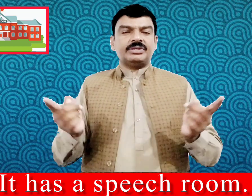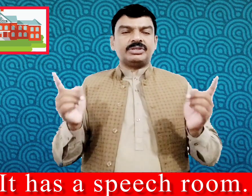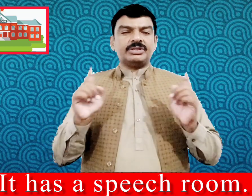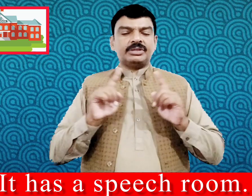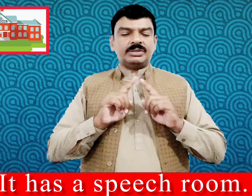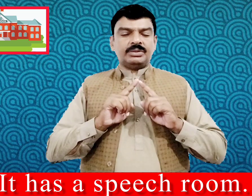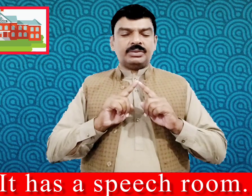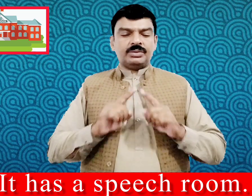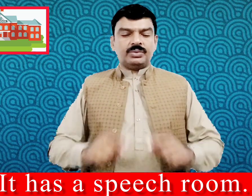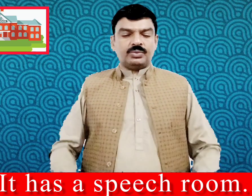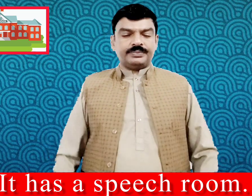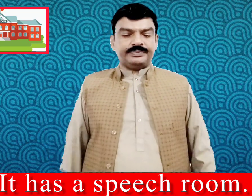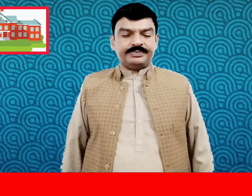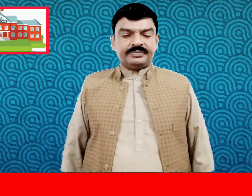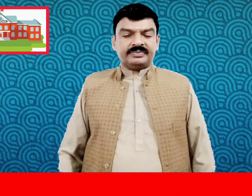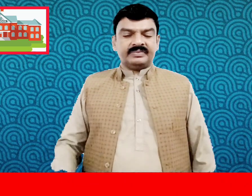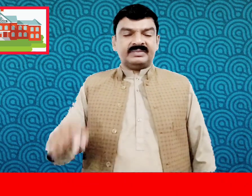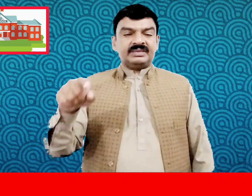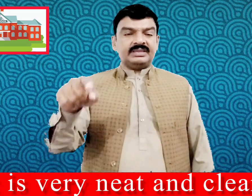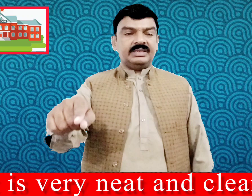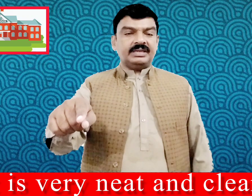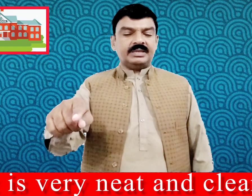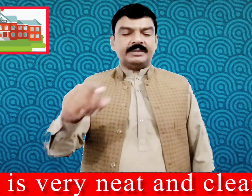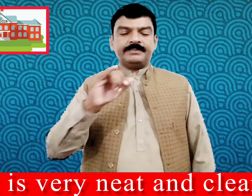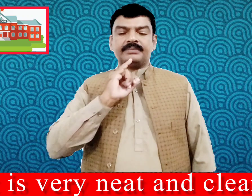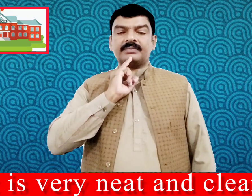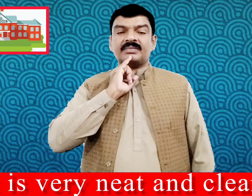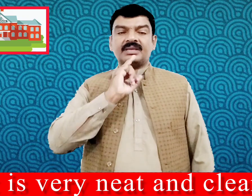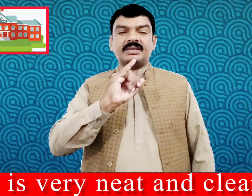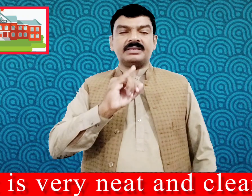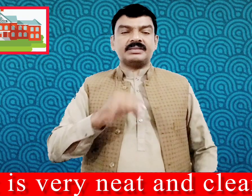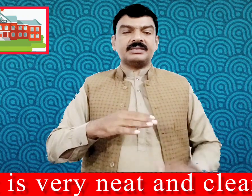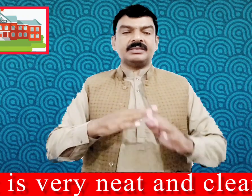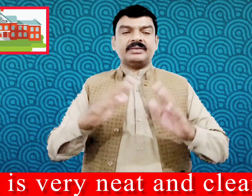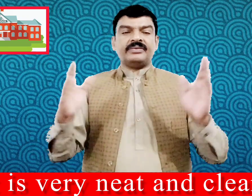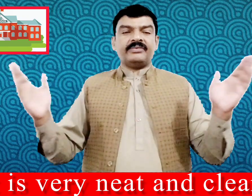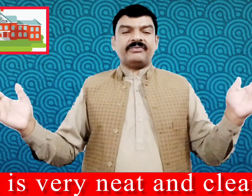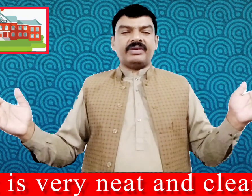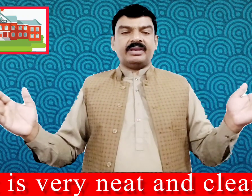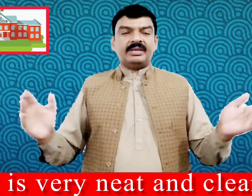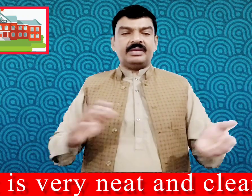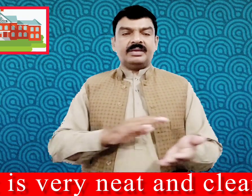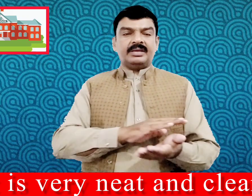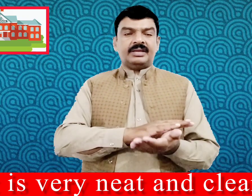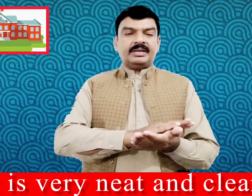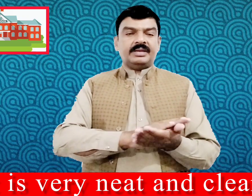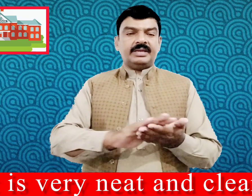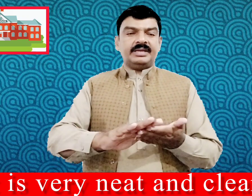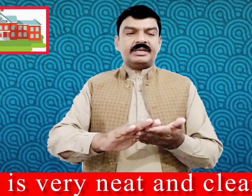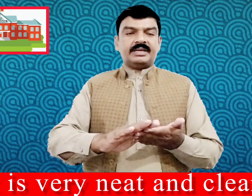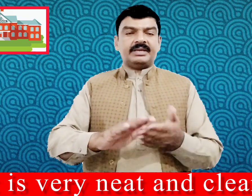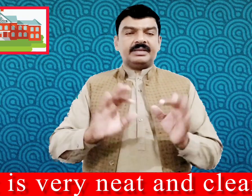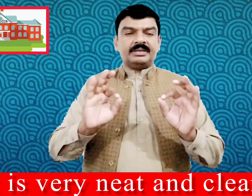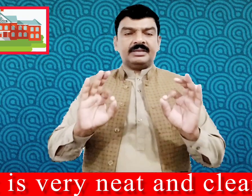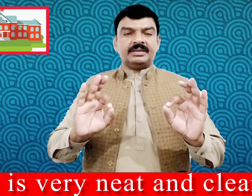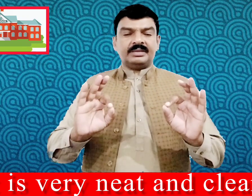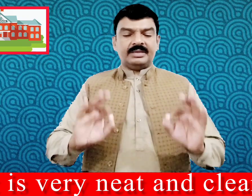speech room. It is very neat and